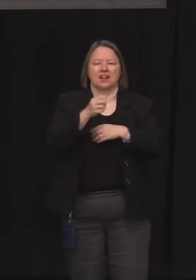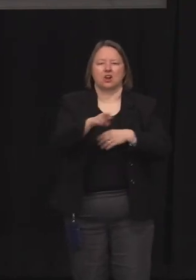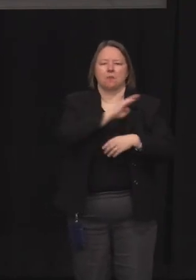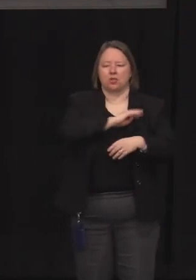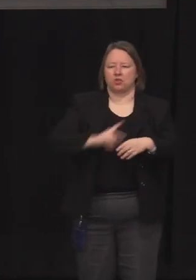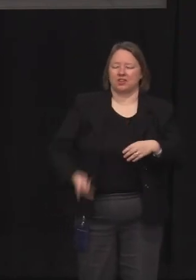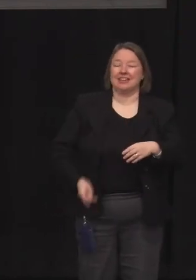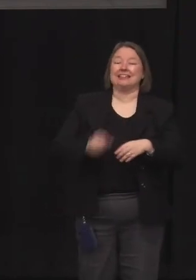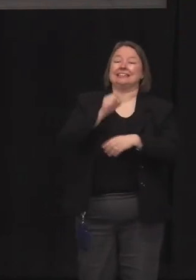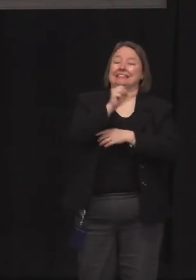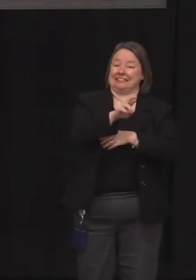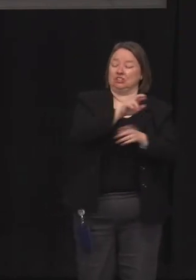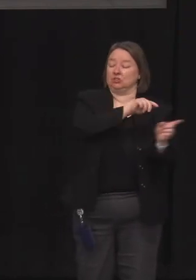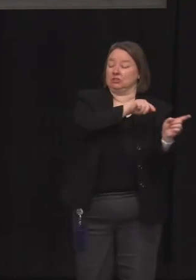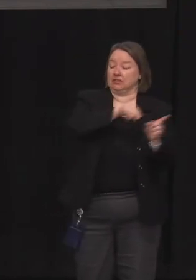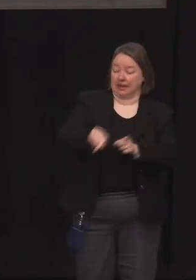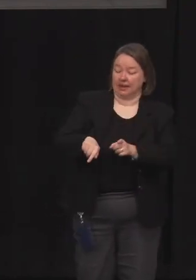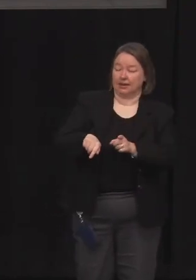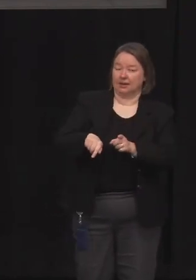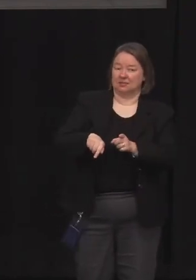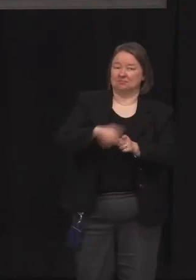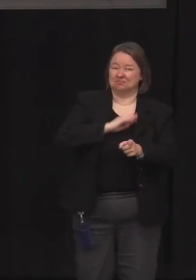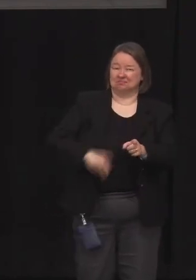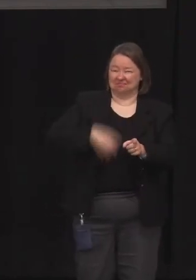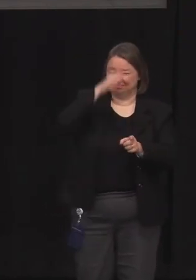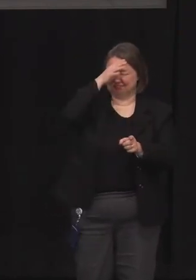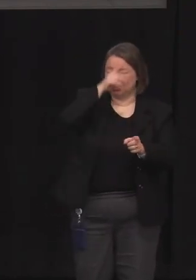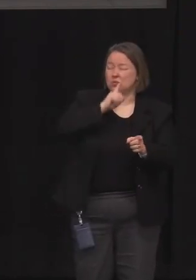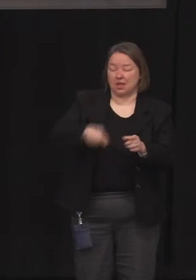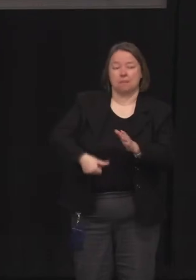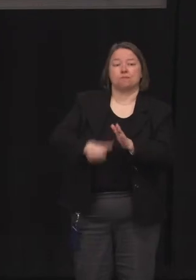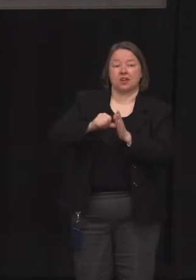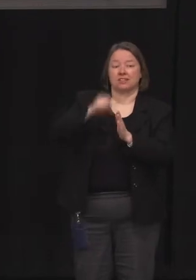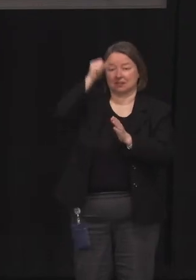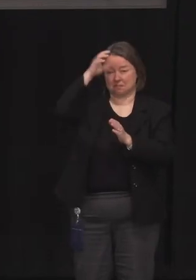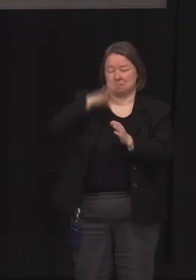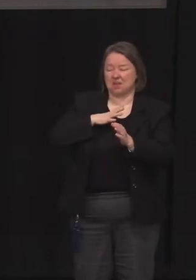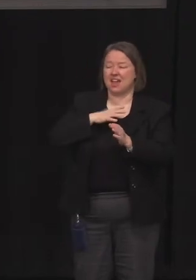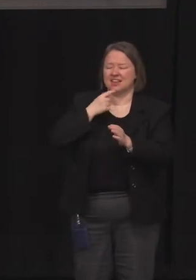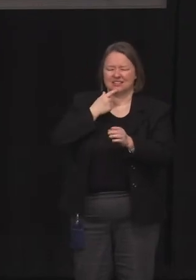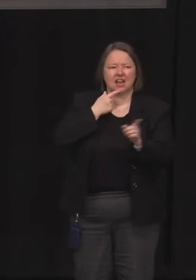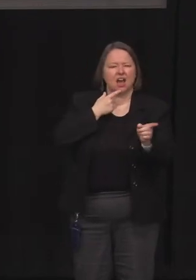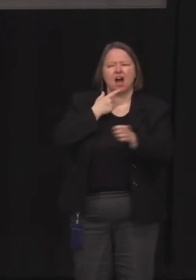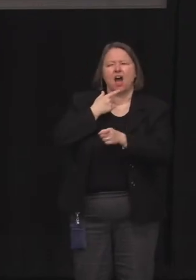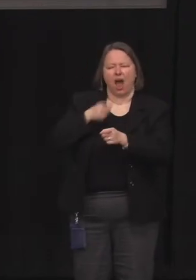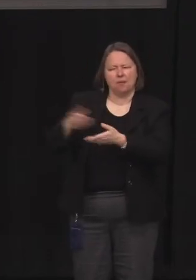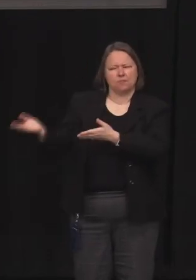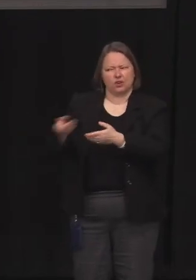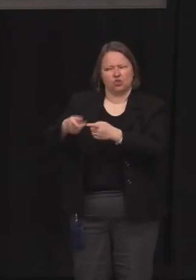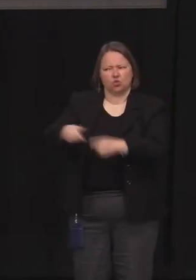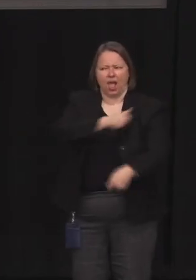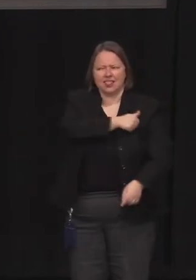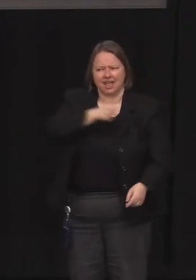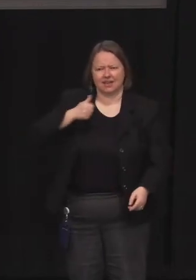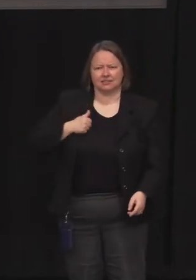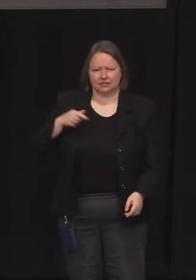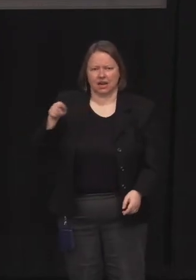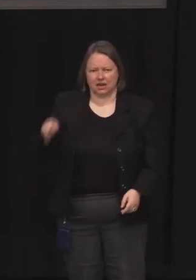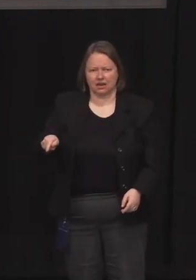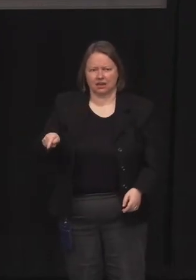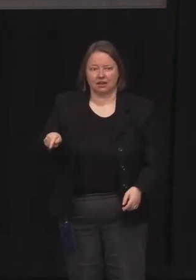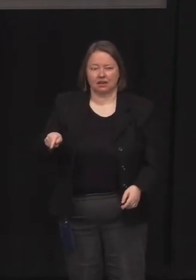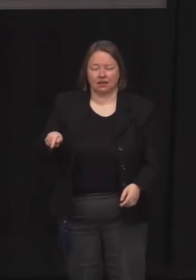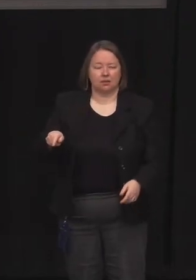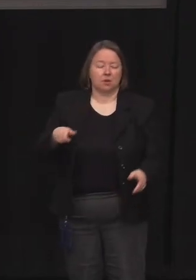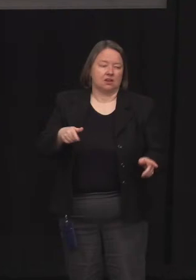came. And he was a very impressive man, and he said he was taking her to Atlanta, that he